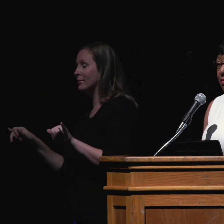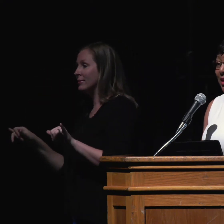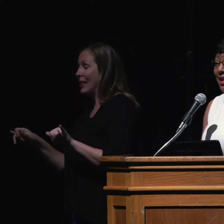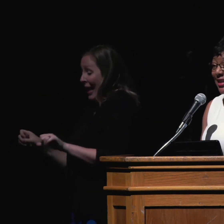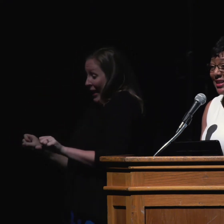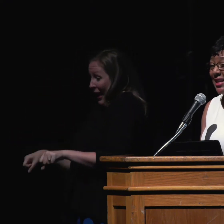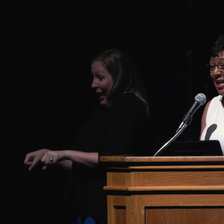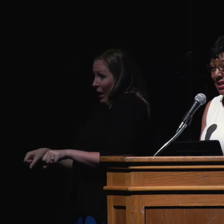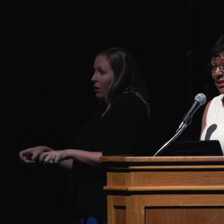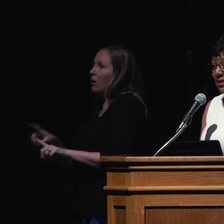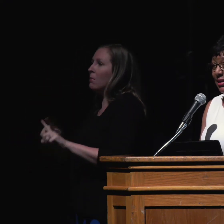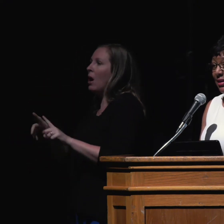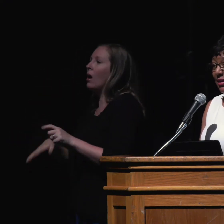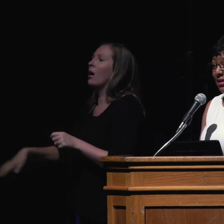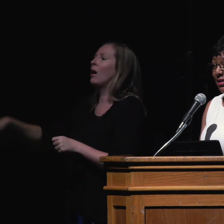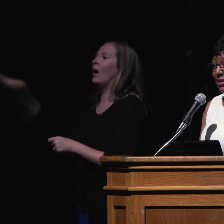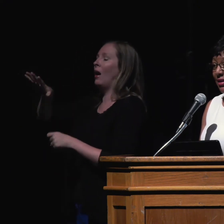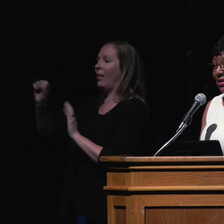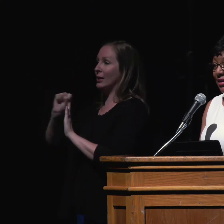can, but in this state.